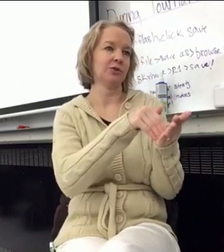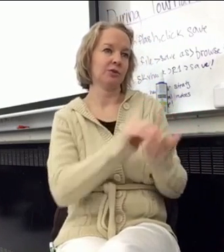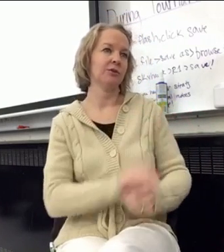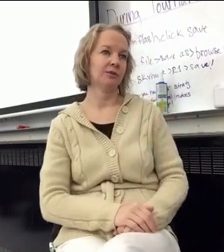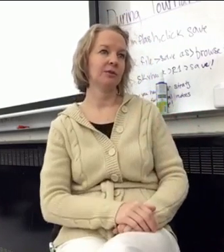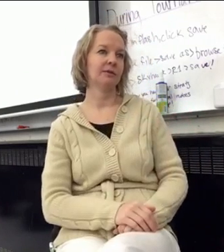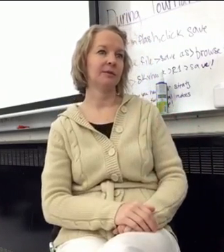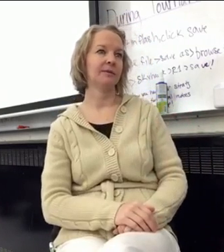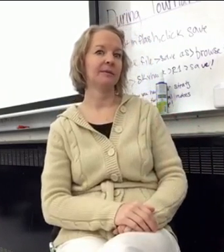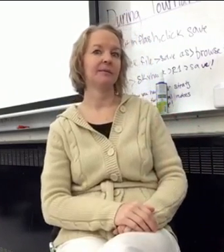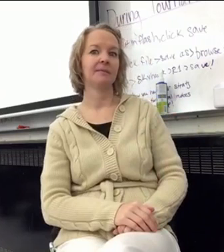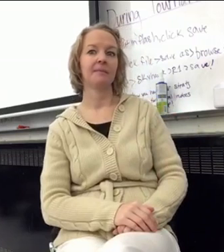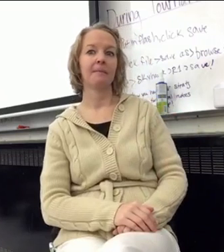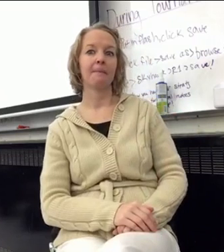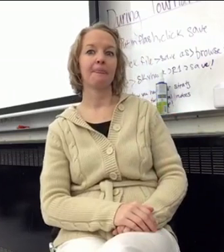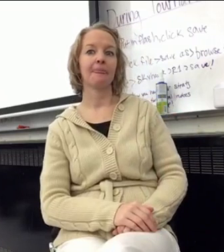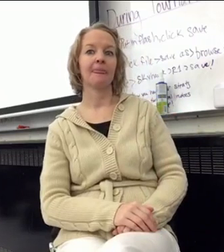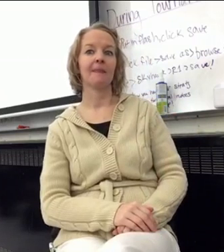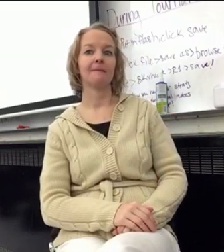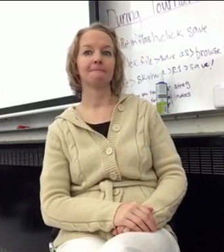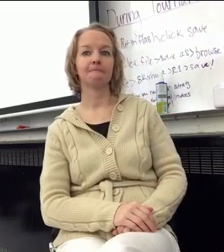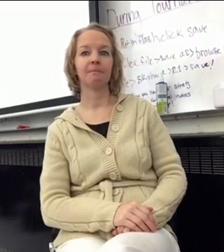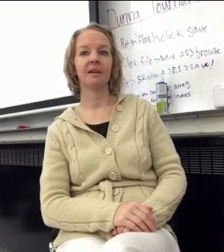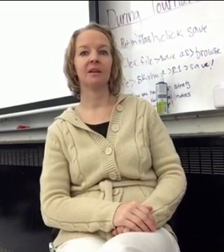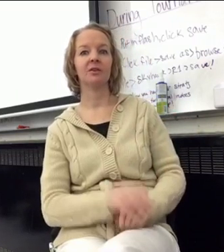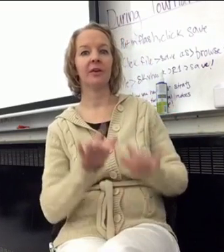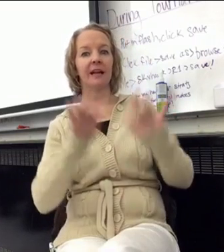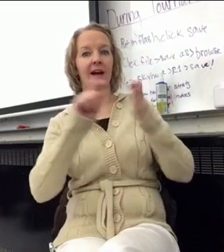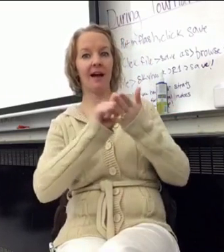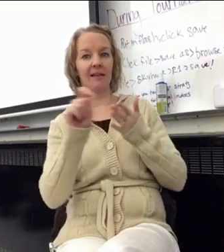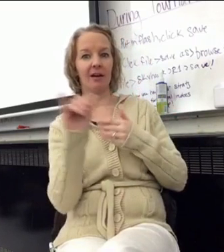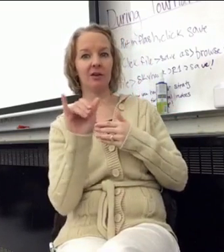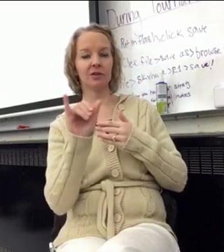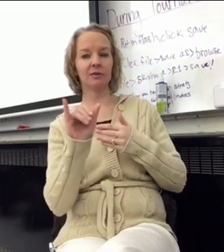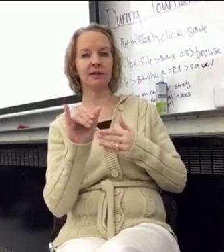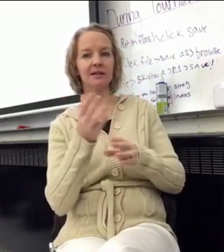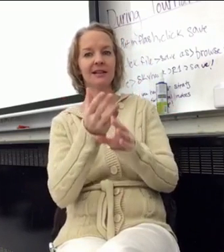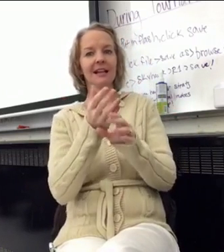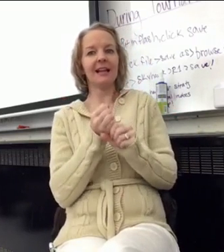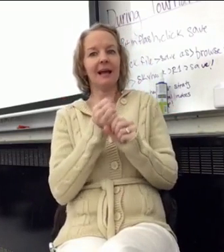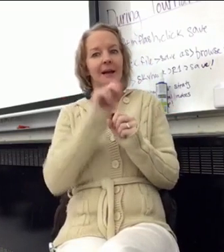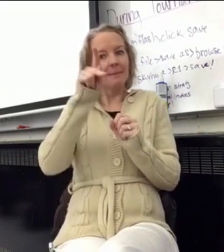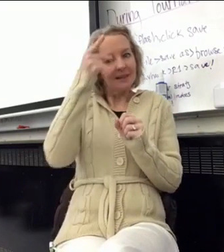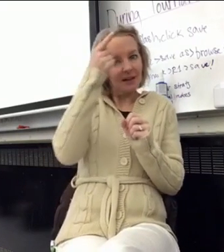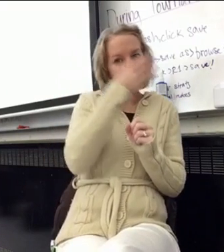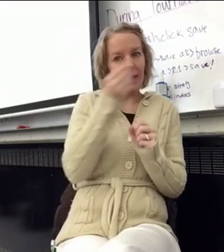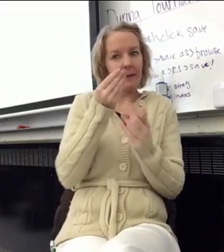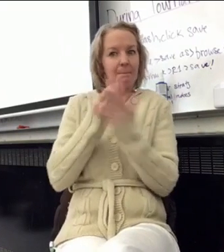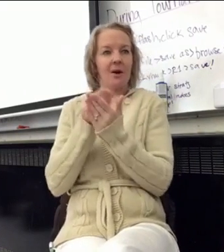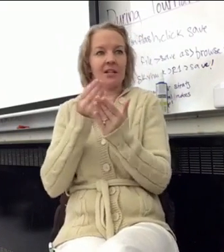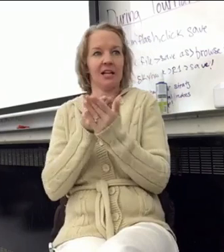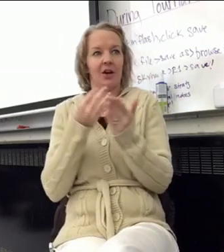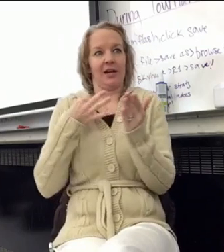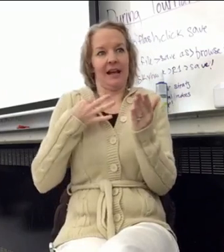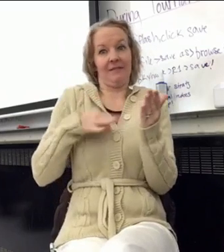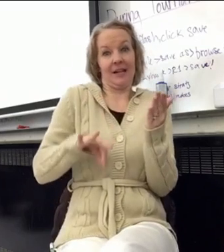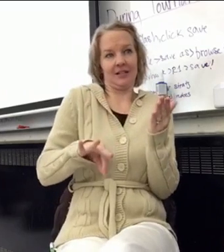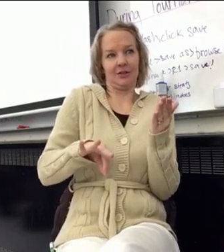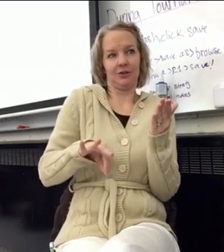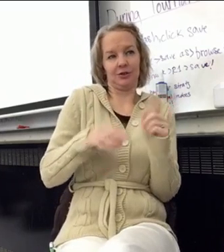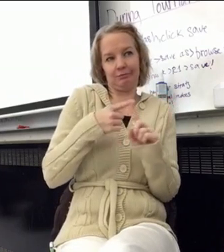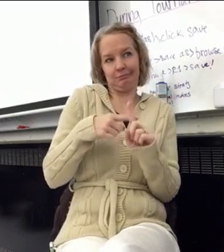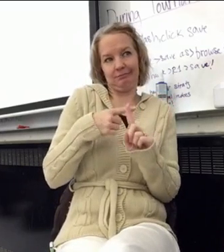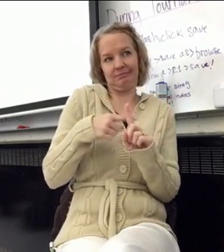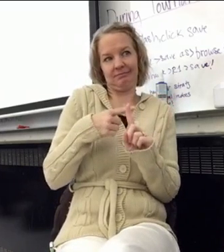And if you will, in the very last blank, if you will highlight gain political and monetary advantage, and then